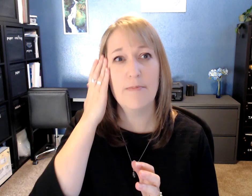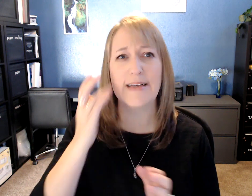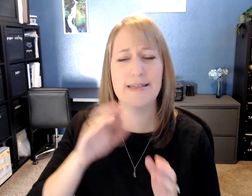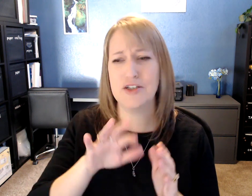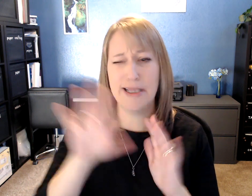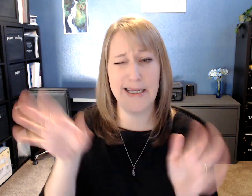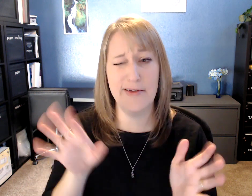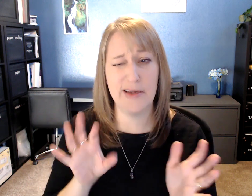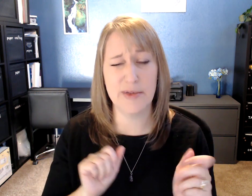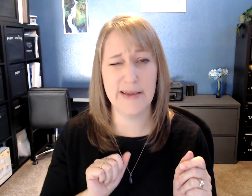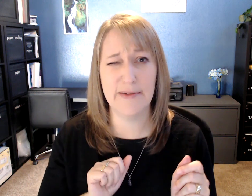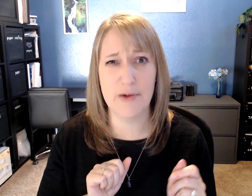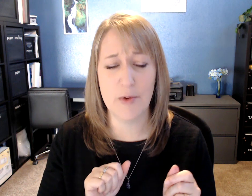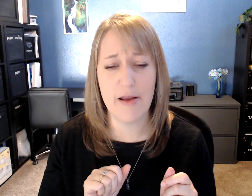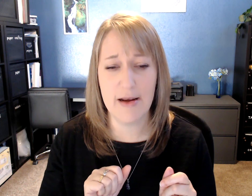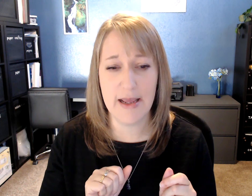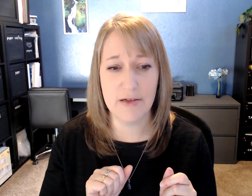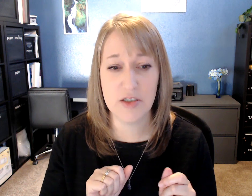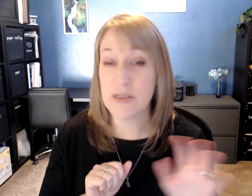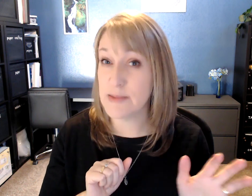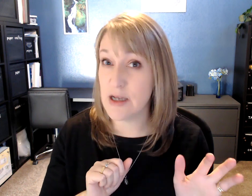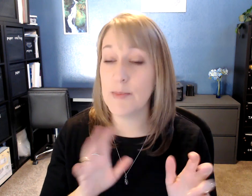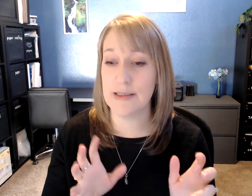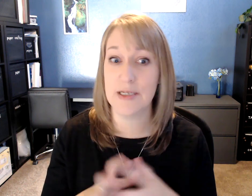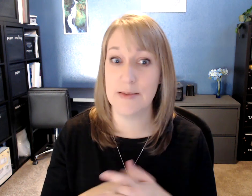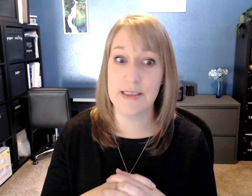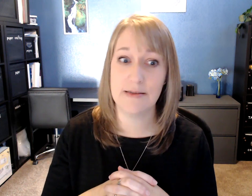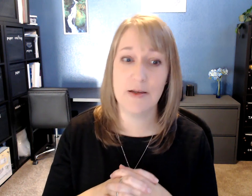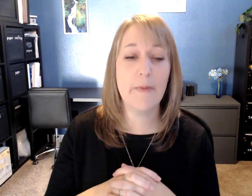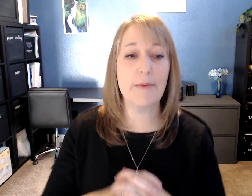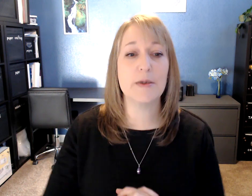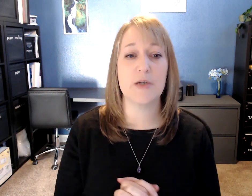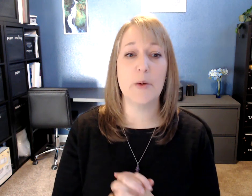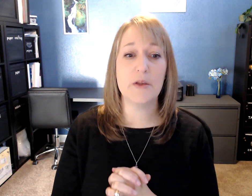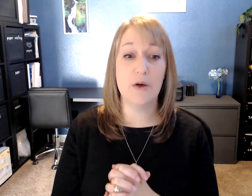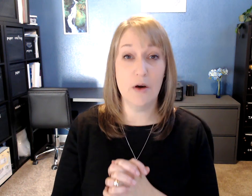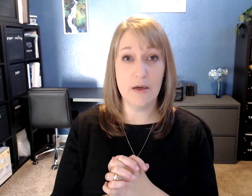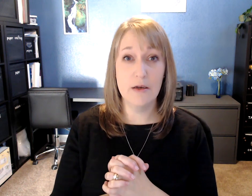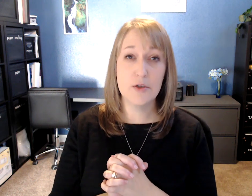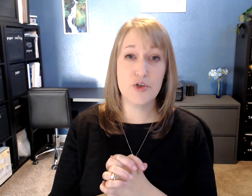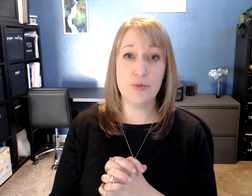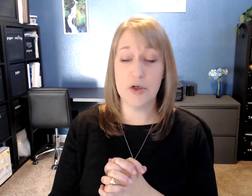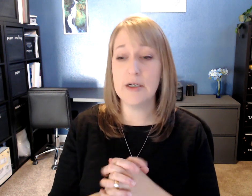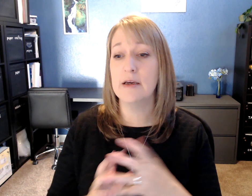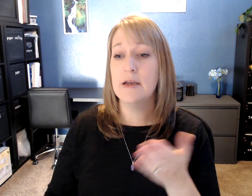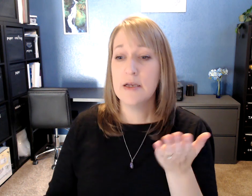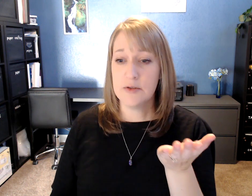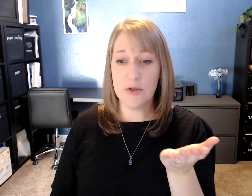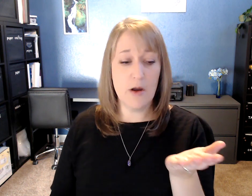makes it like kind of a completely different word in English. Sometimes not, but sometimes it does. All right, we're going to start with cook, to cook. So you want